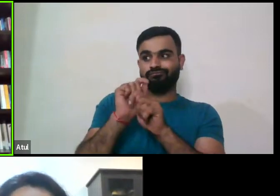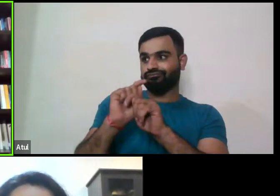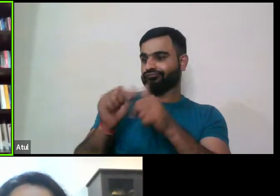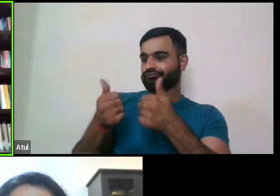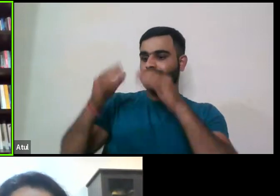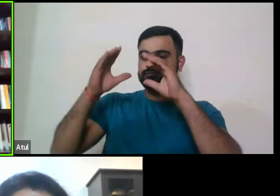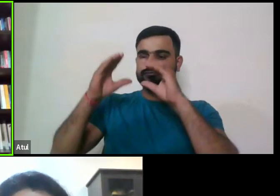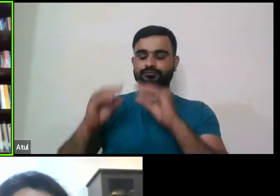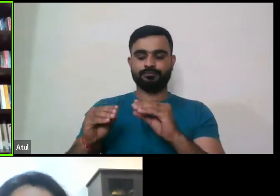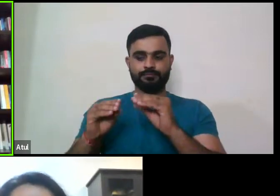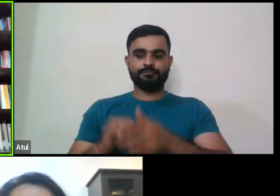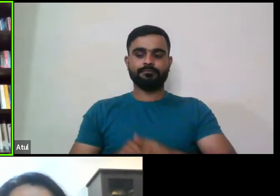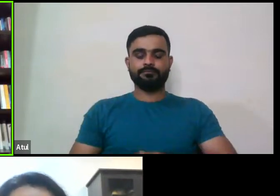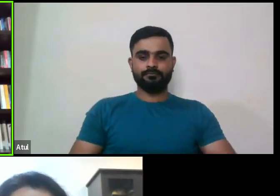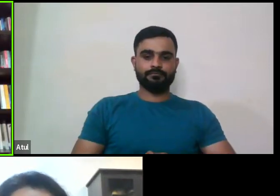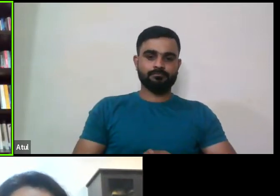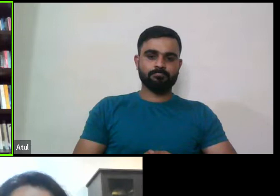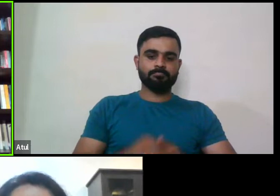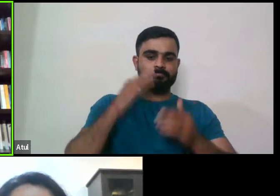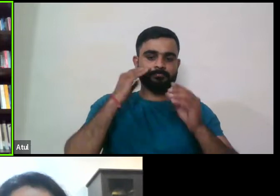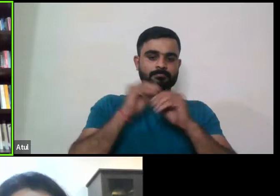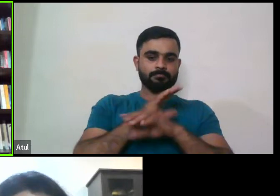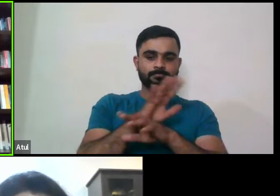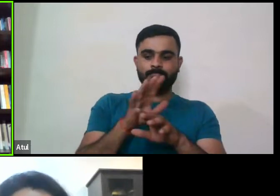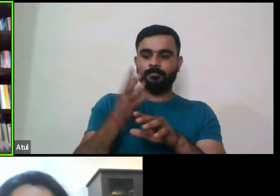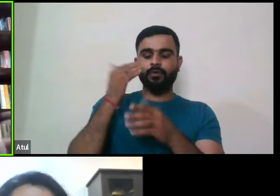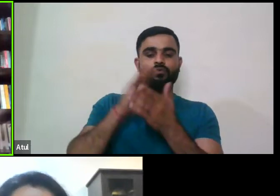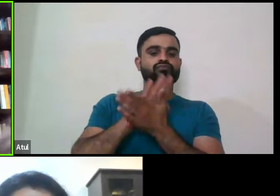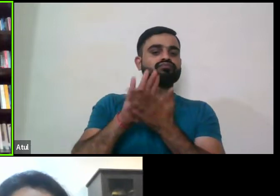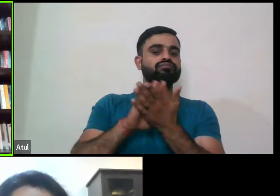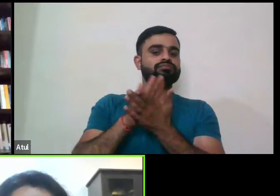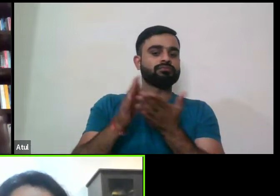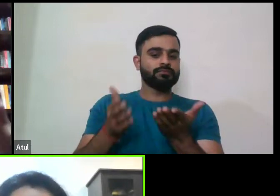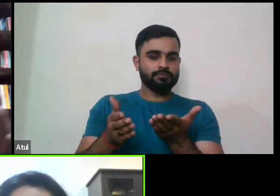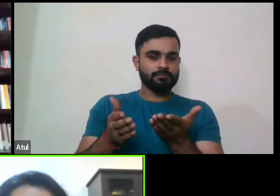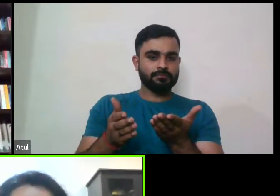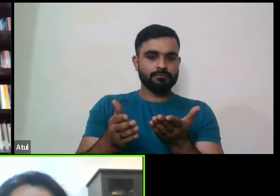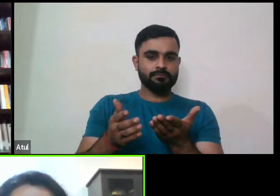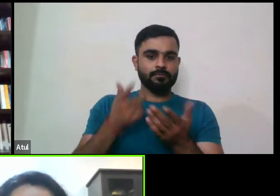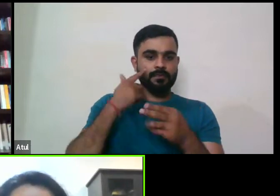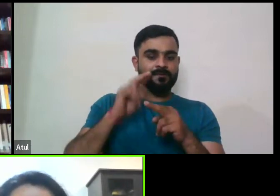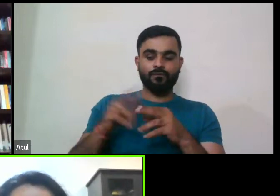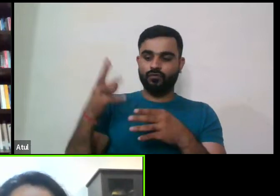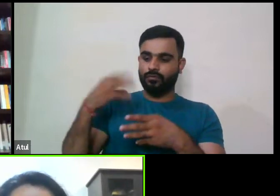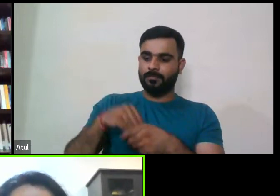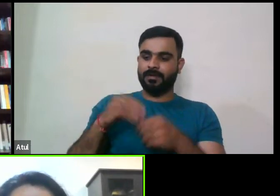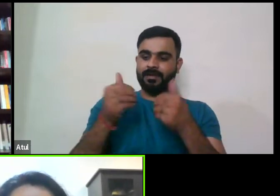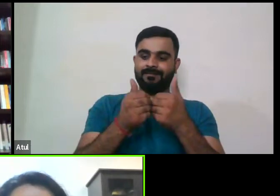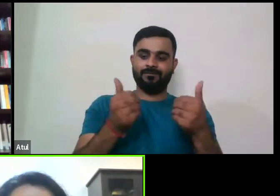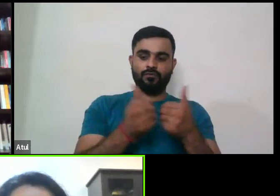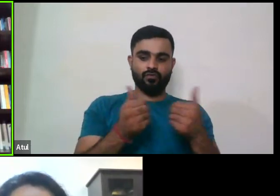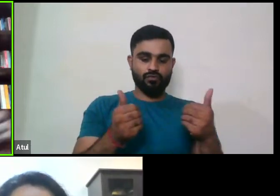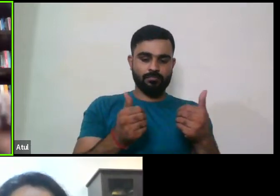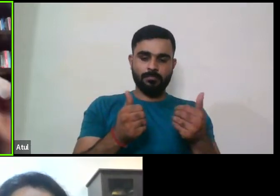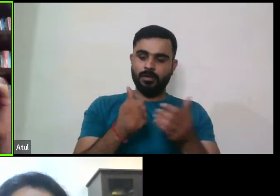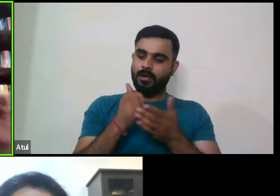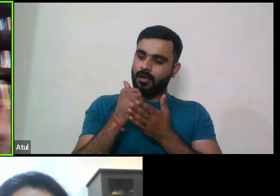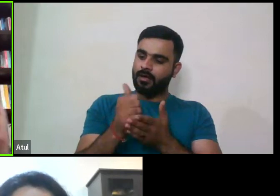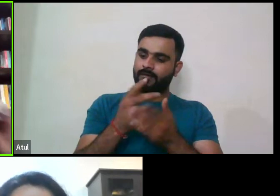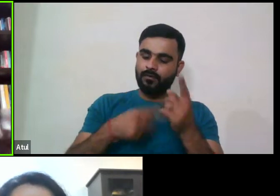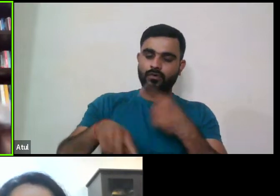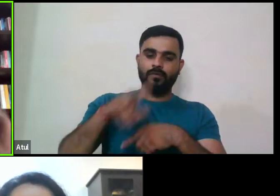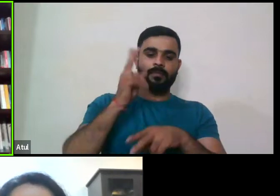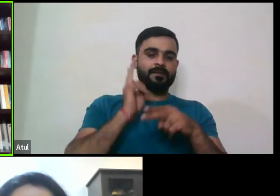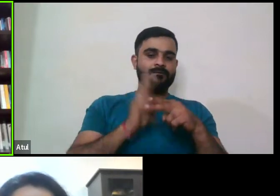down to case level information wasn't there. And then if you're just getting aggregate pictures, then that's not going to help the kind of